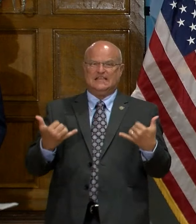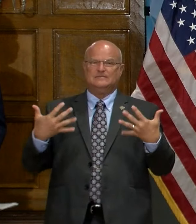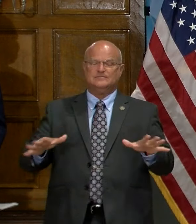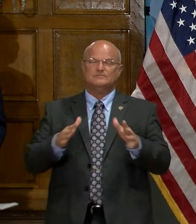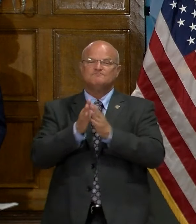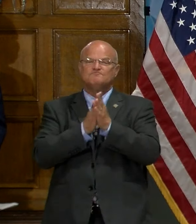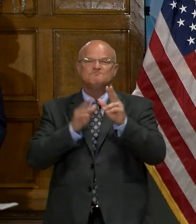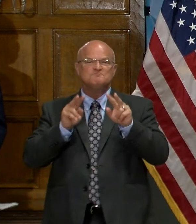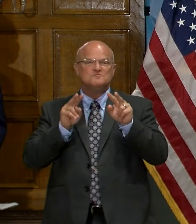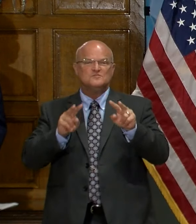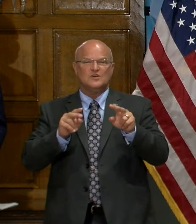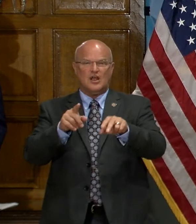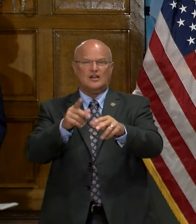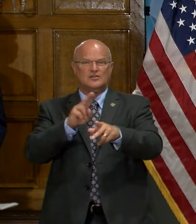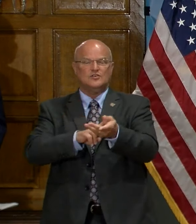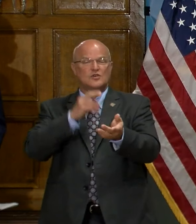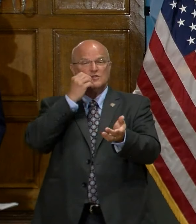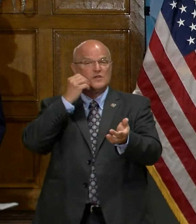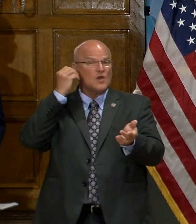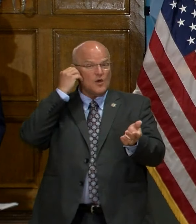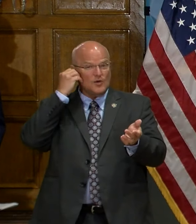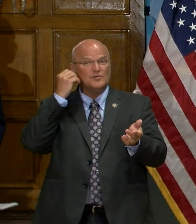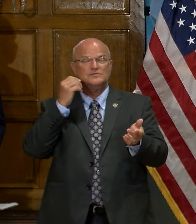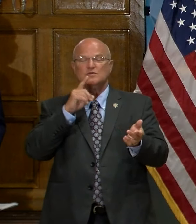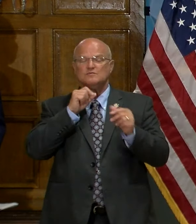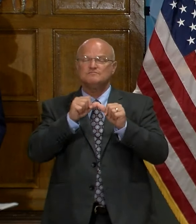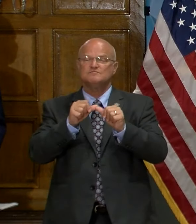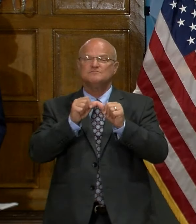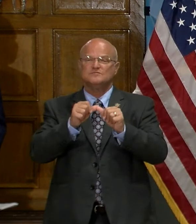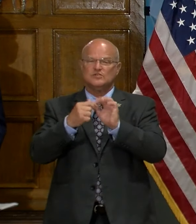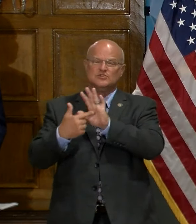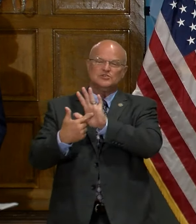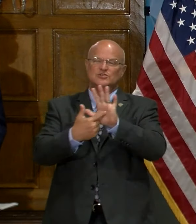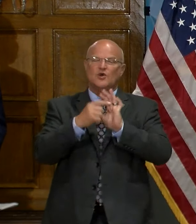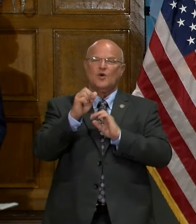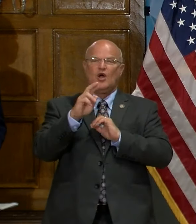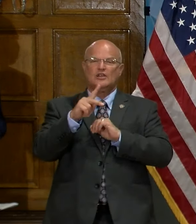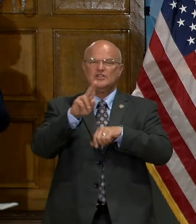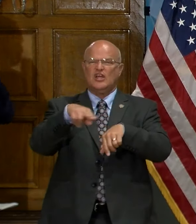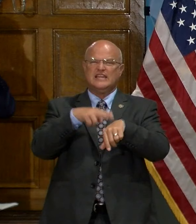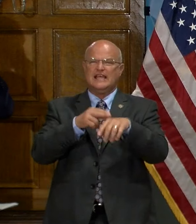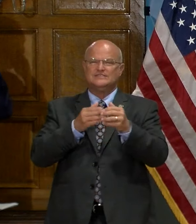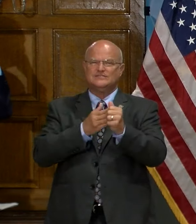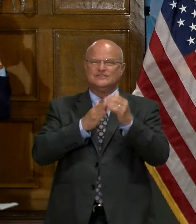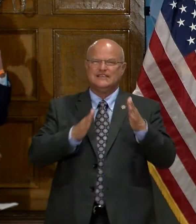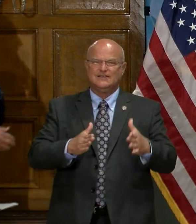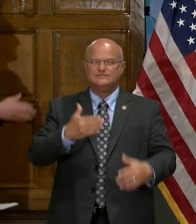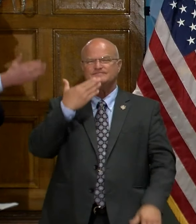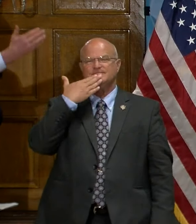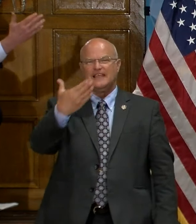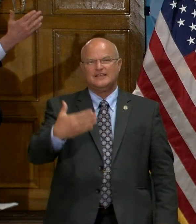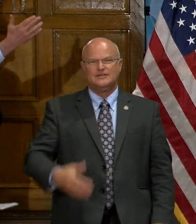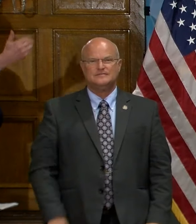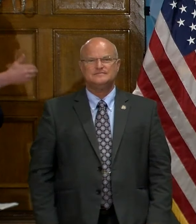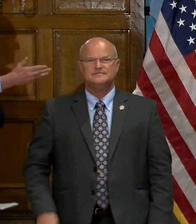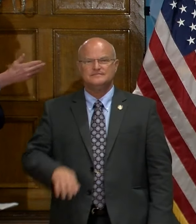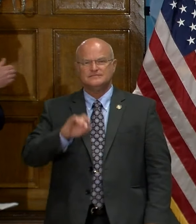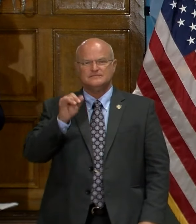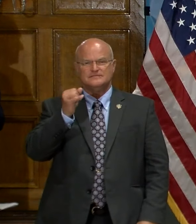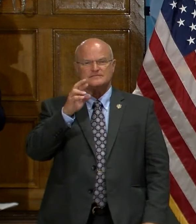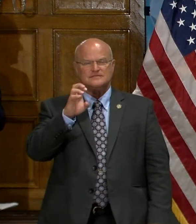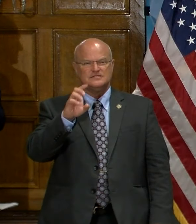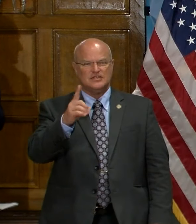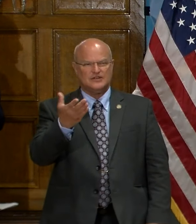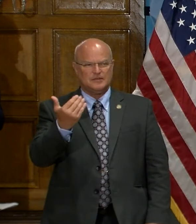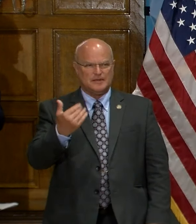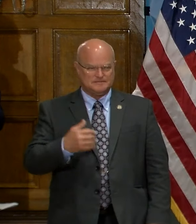and we look forward to our long-term care facilities continuing to show Arkansas as a national leader. Thank you. Jerry, come